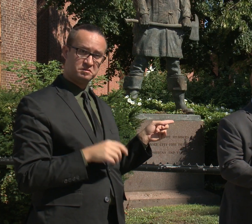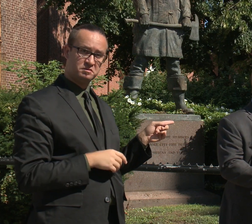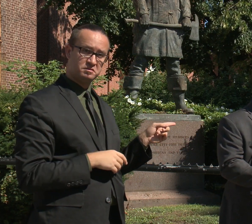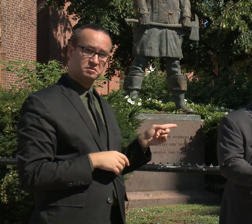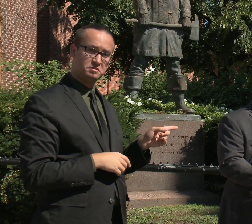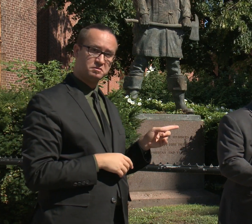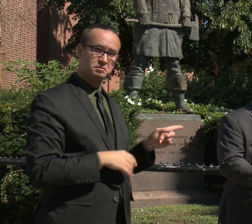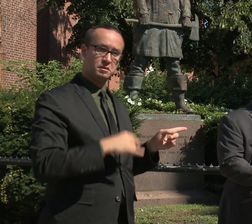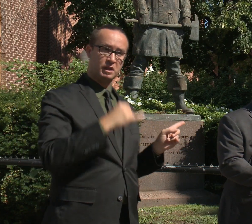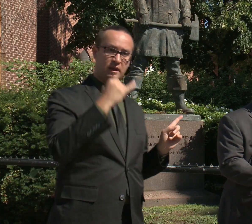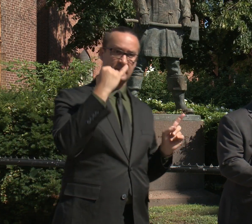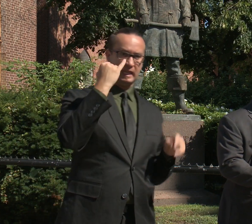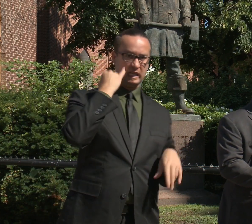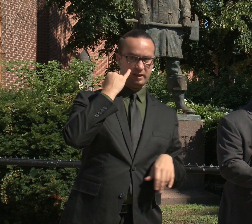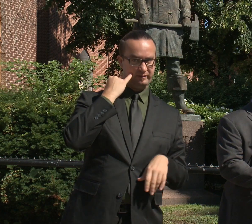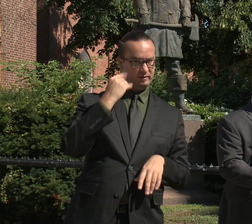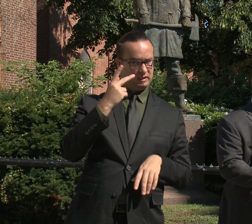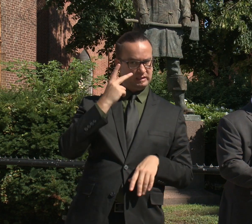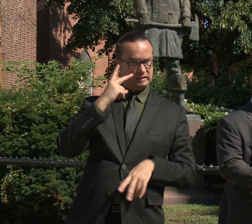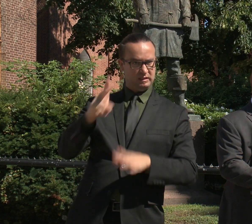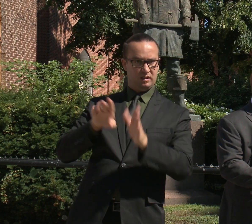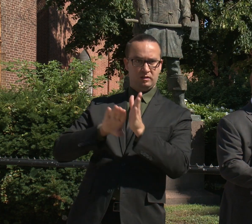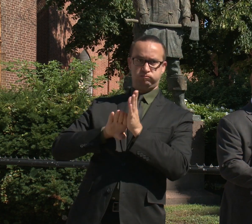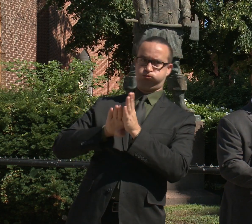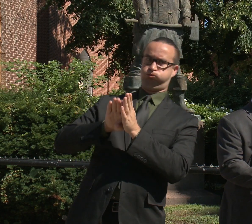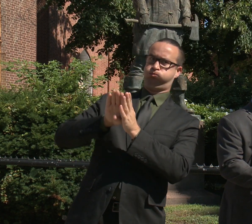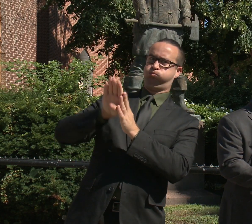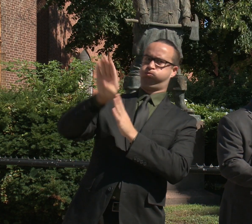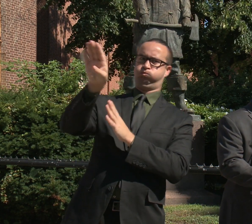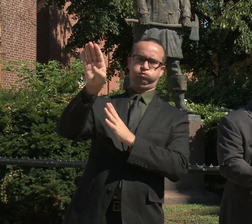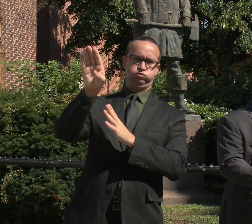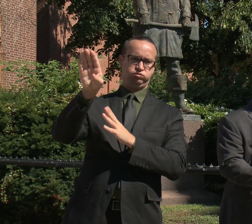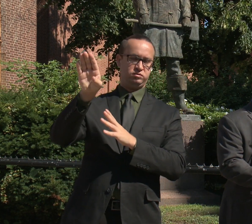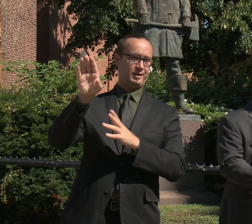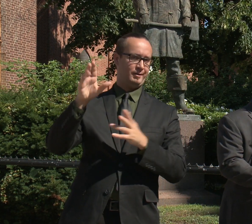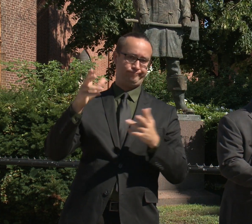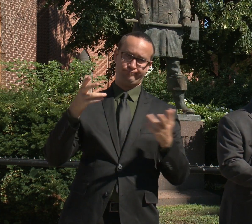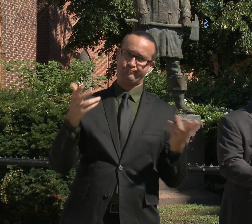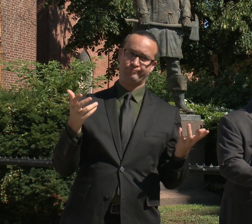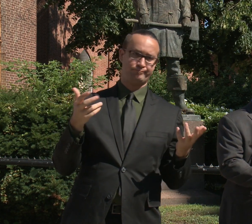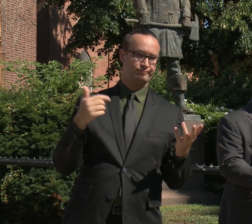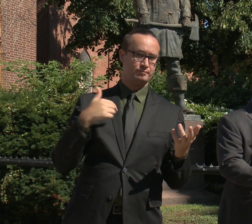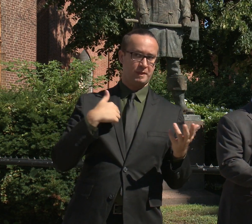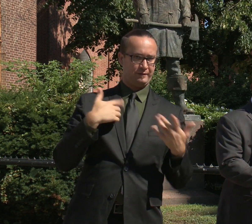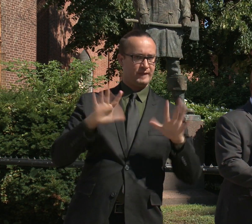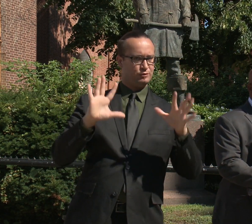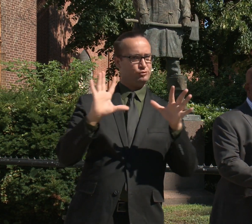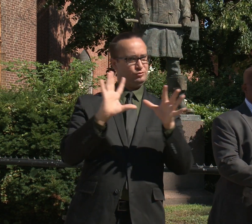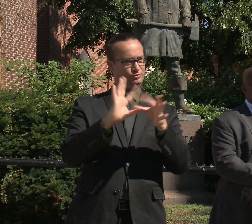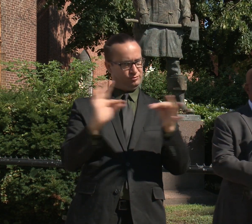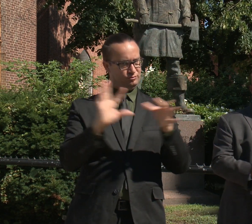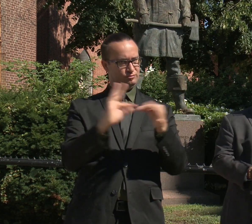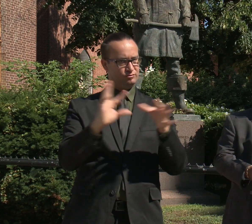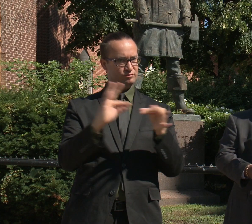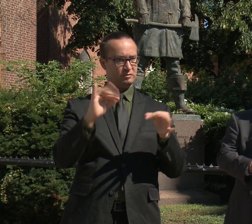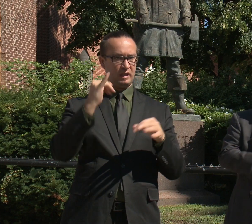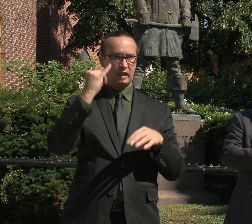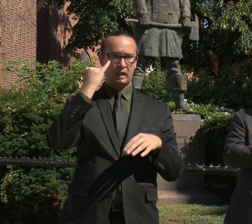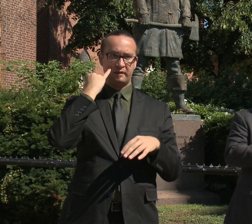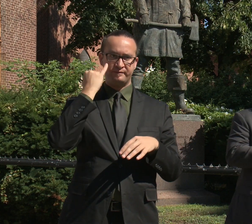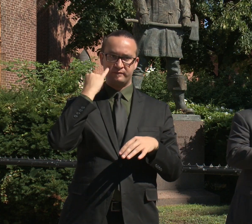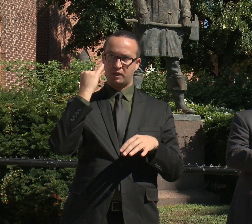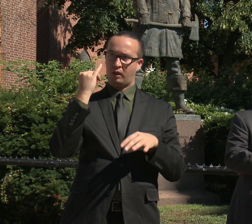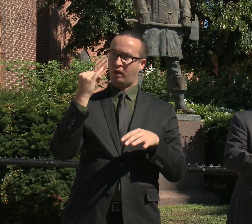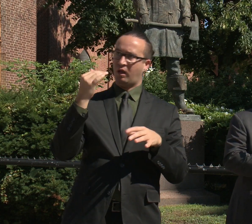COVID-19 cases, like I said the last time I had a press conference, I would not hesitate to scale back.